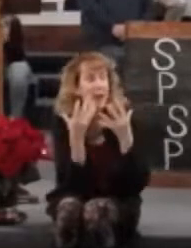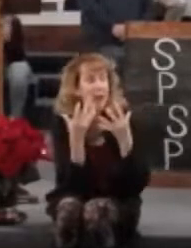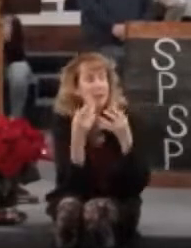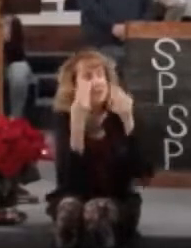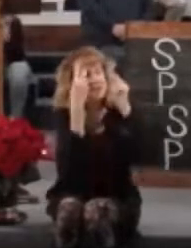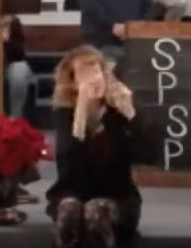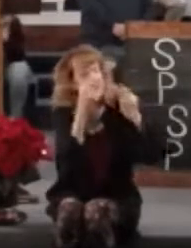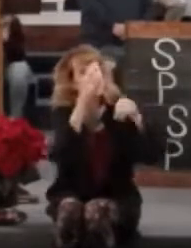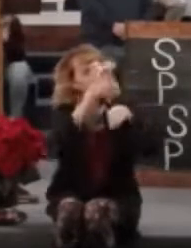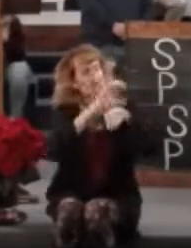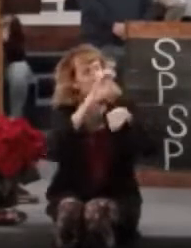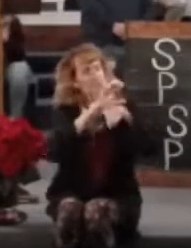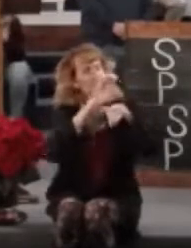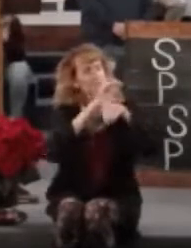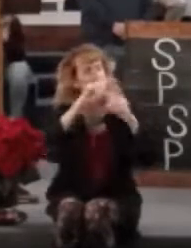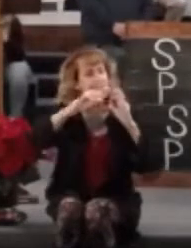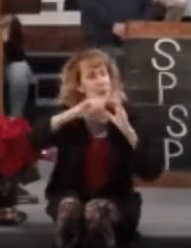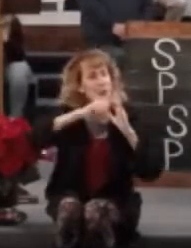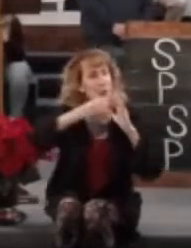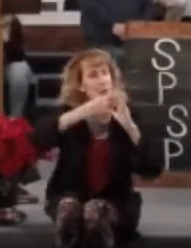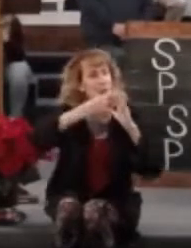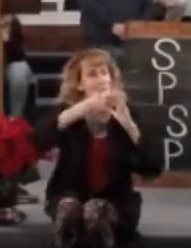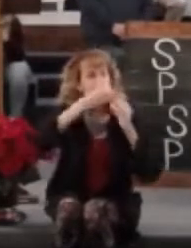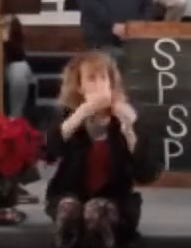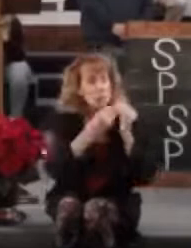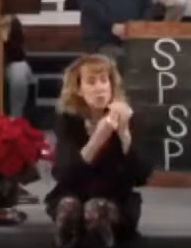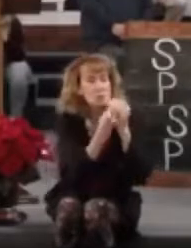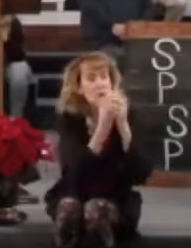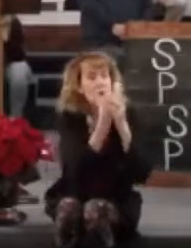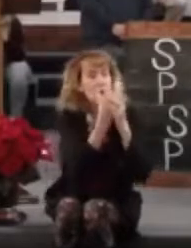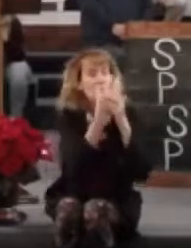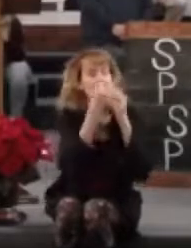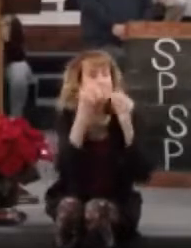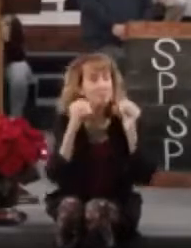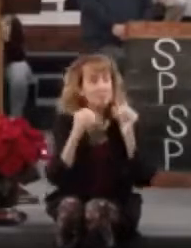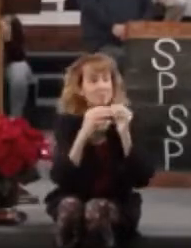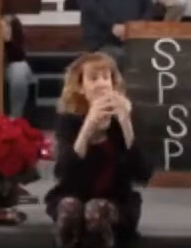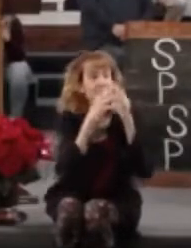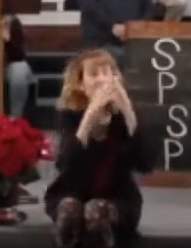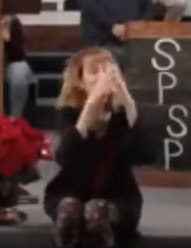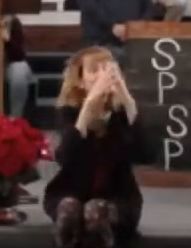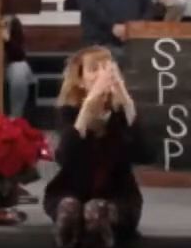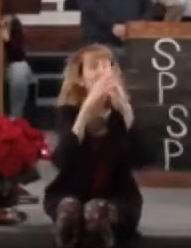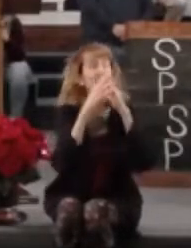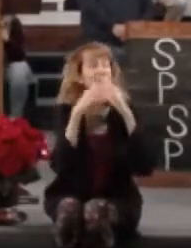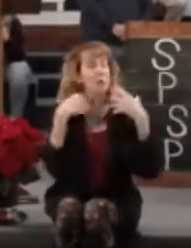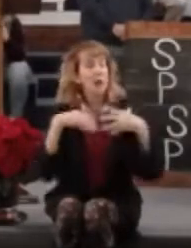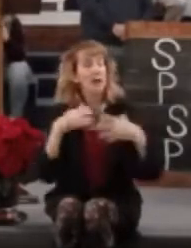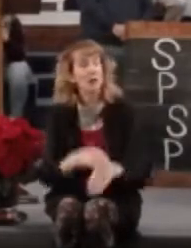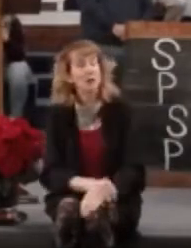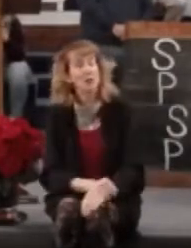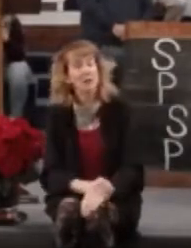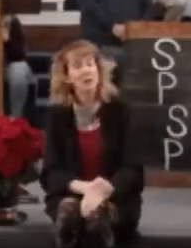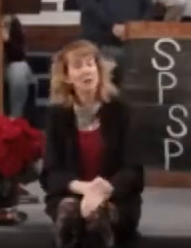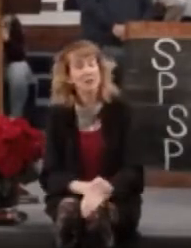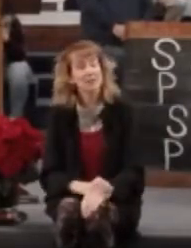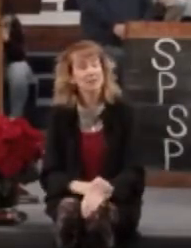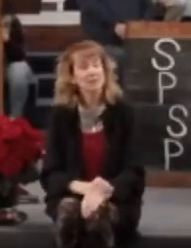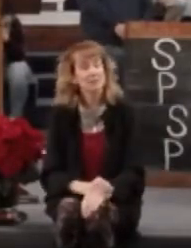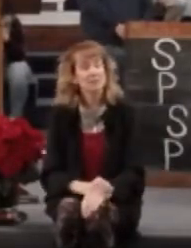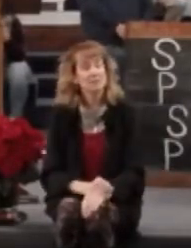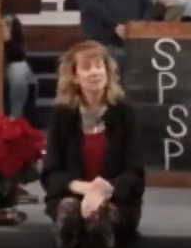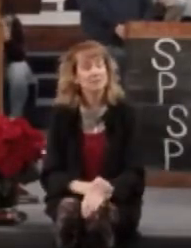seeing churches start where no one has ever worshiped God before. Money can't buy that.